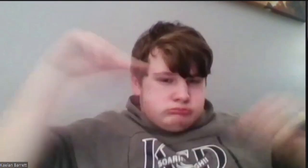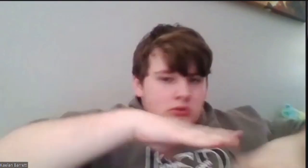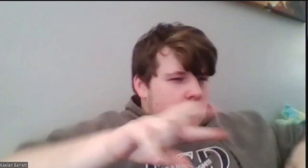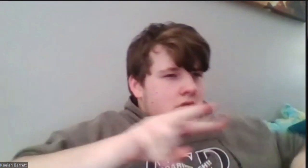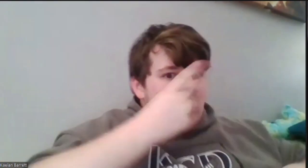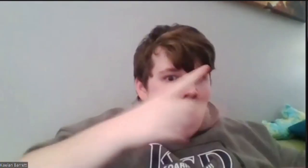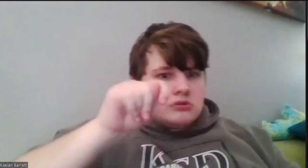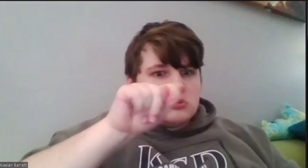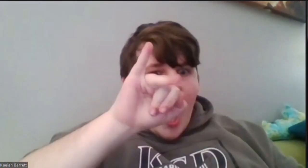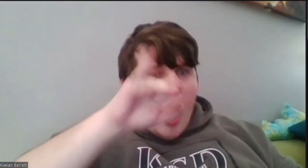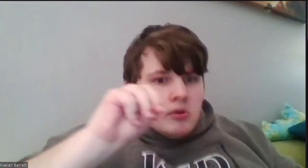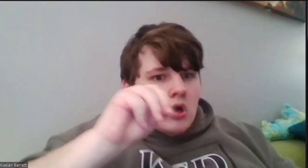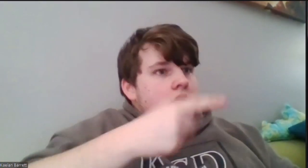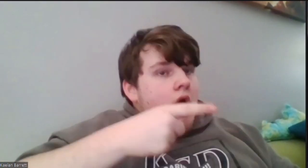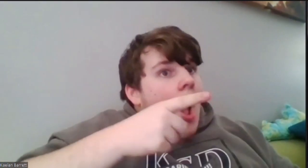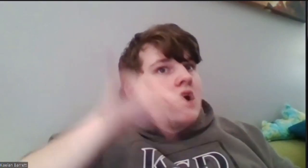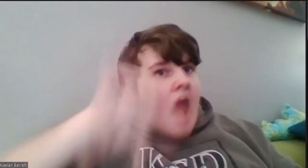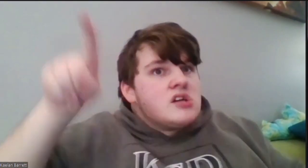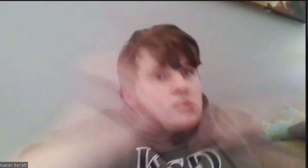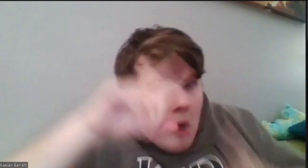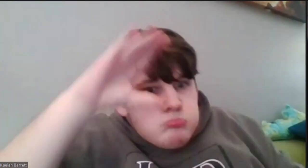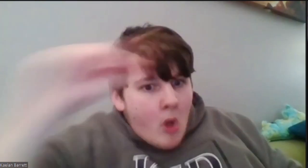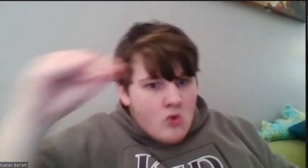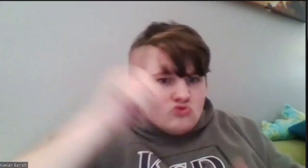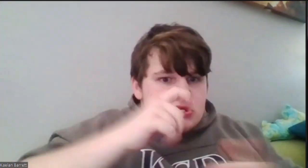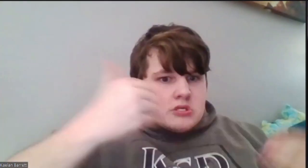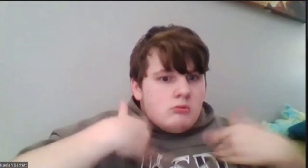he sees a tombstone. The lightning cracks.